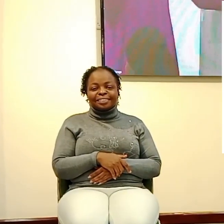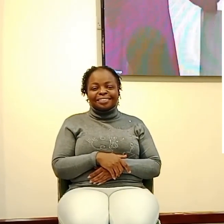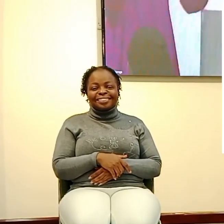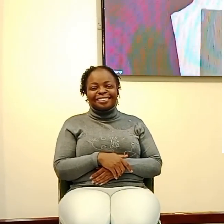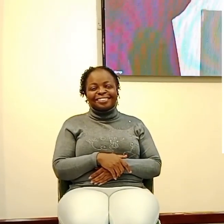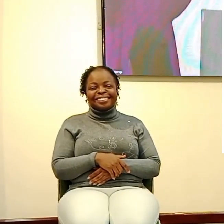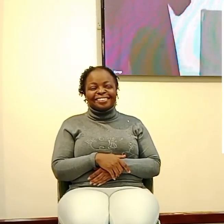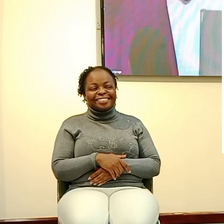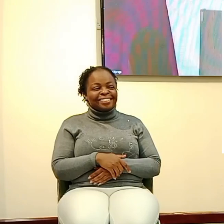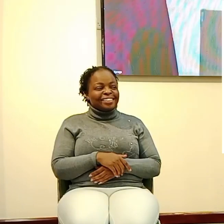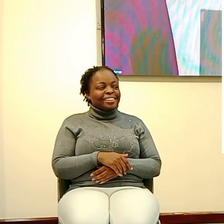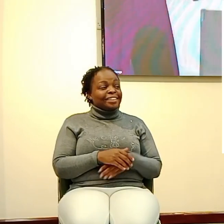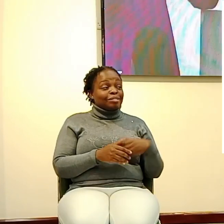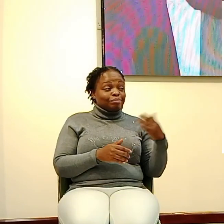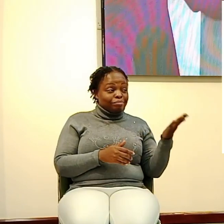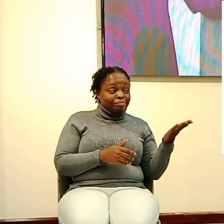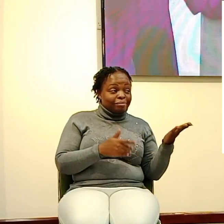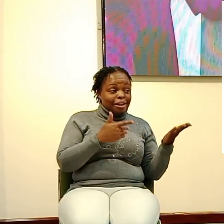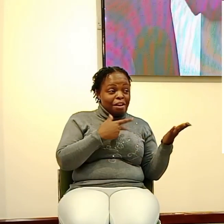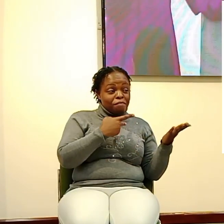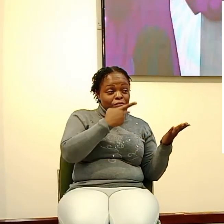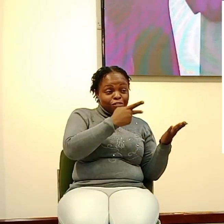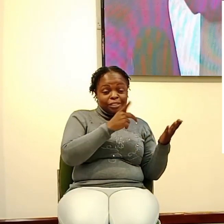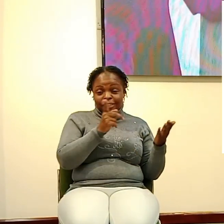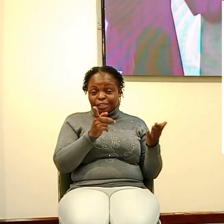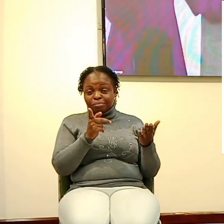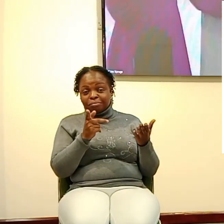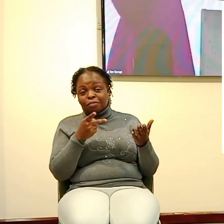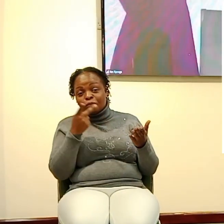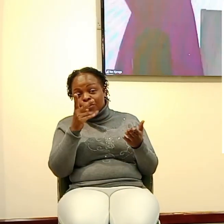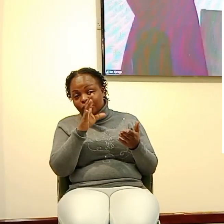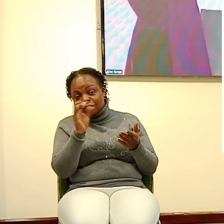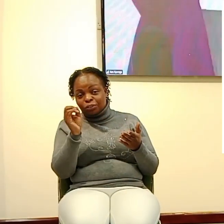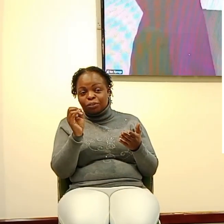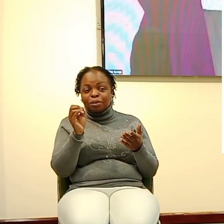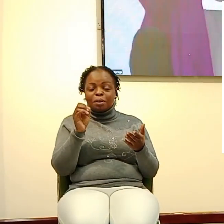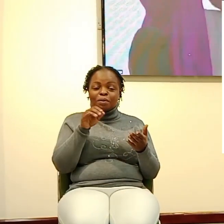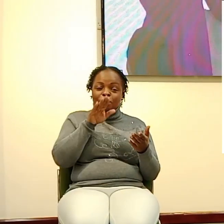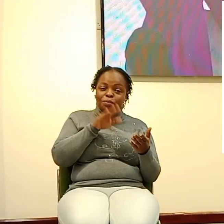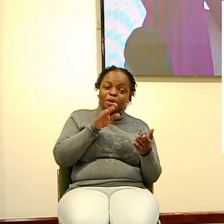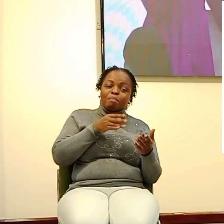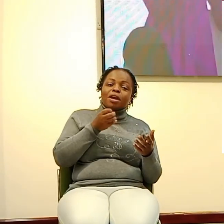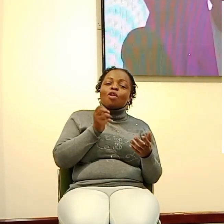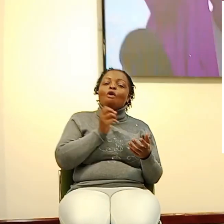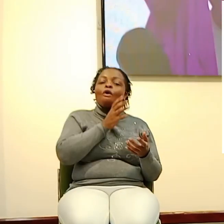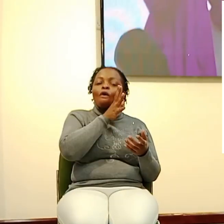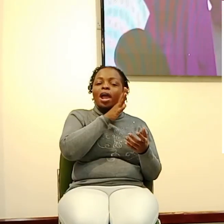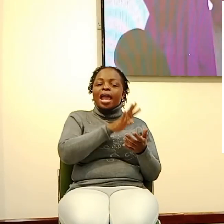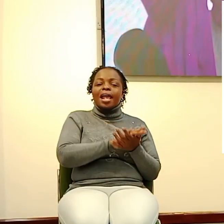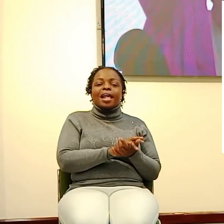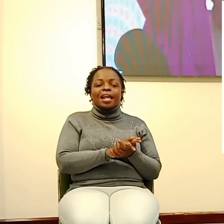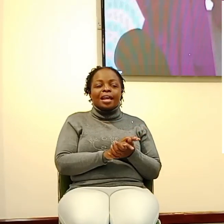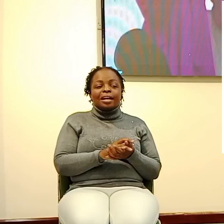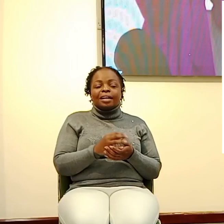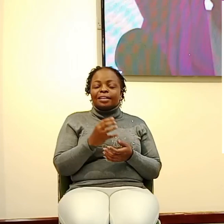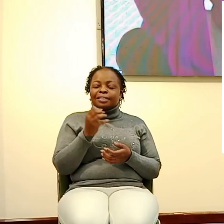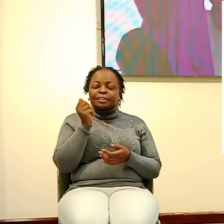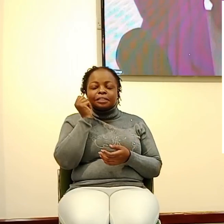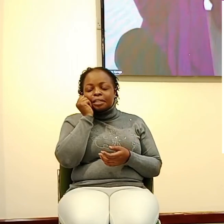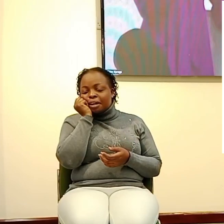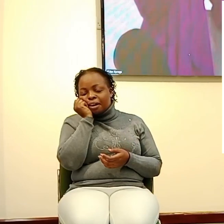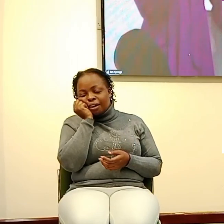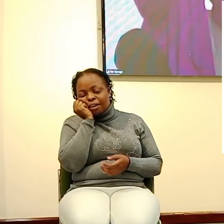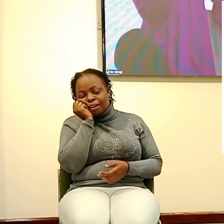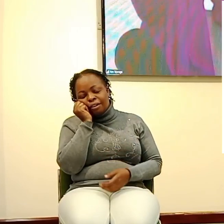pande kuna nguvu hii kidogo, sije kuna nini? Kina mama hoy! Hoy! Mbona tumekasirika?